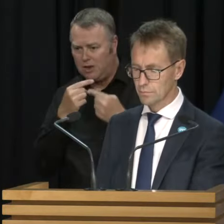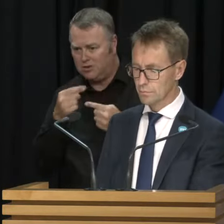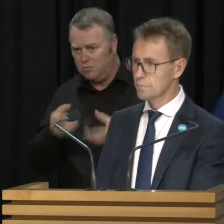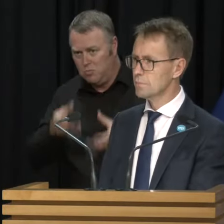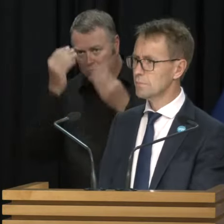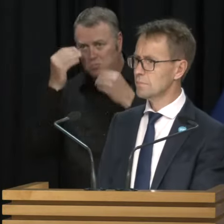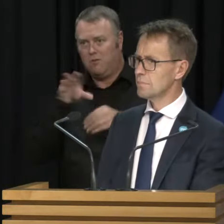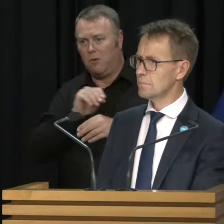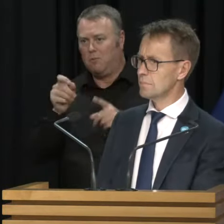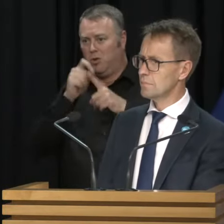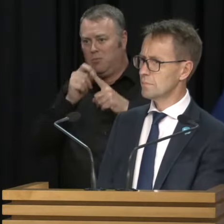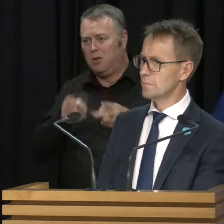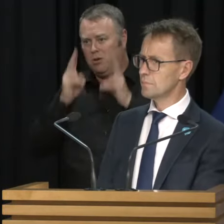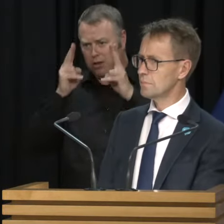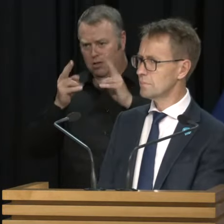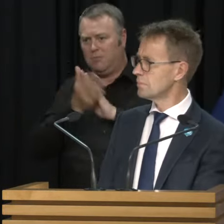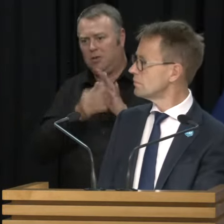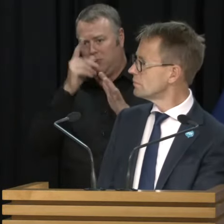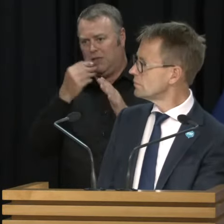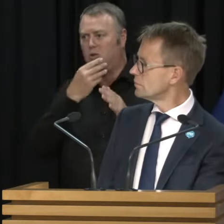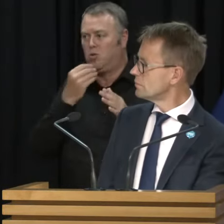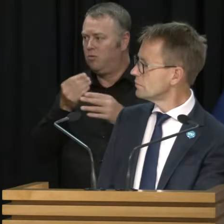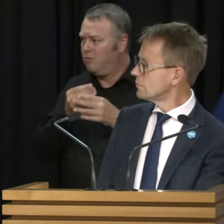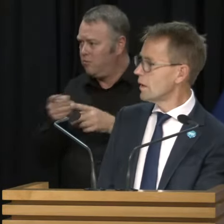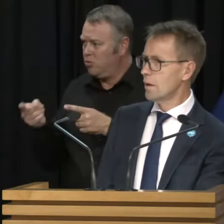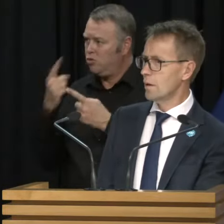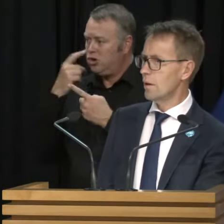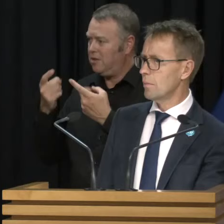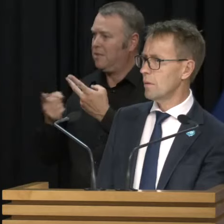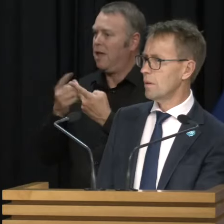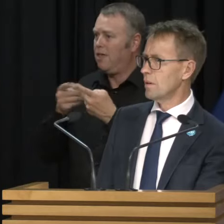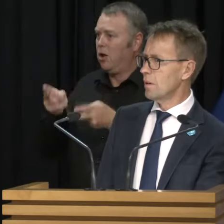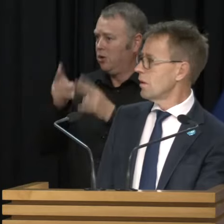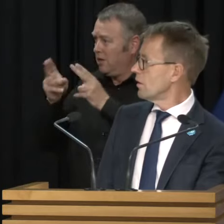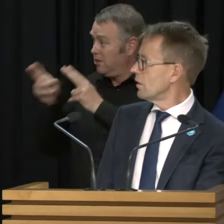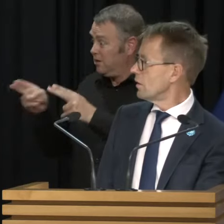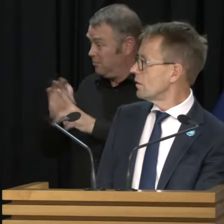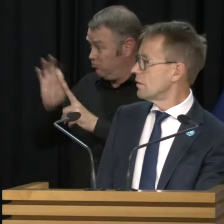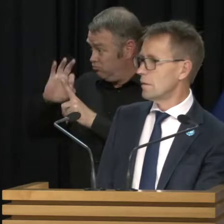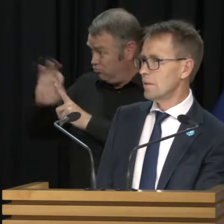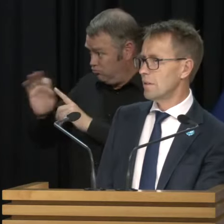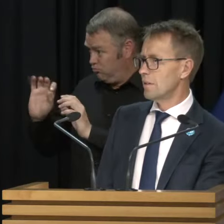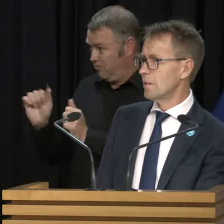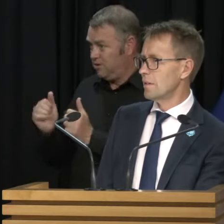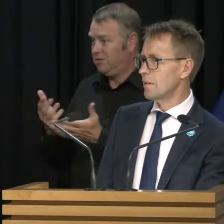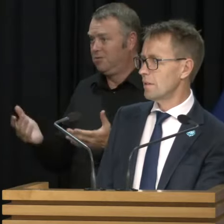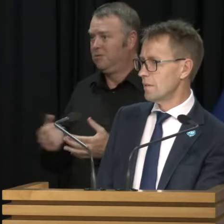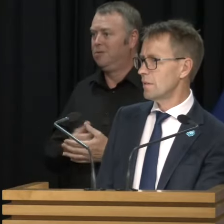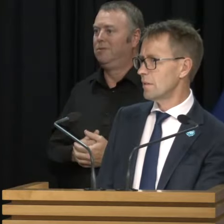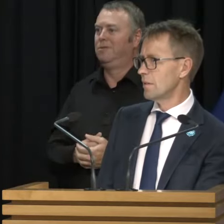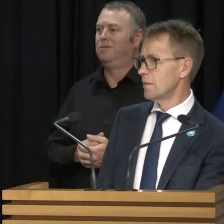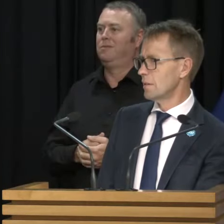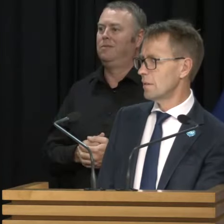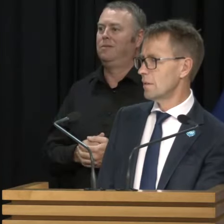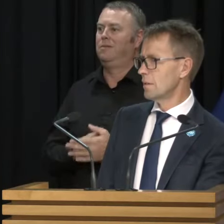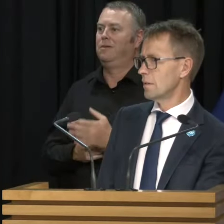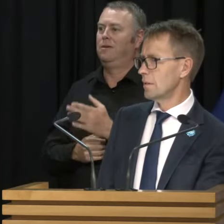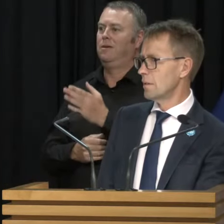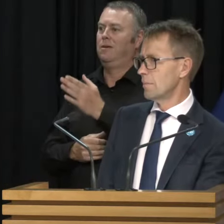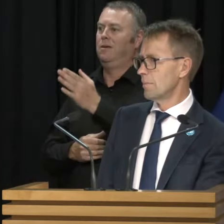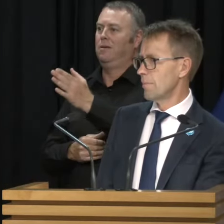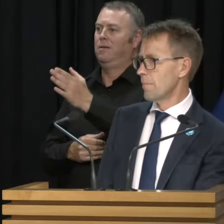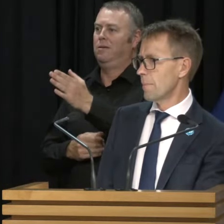being looked at through a similar lens to see if there's any further risk. I'll let you finish that. Thank you. Dr. Bloomfield, is there